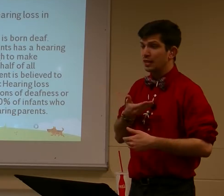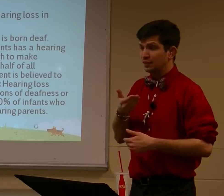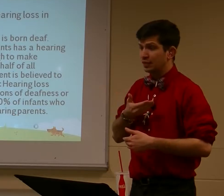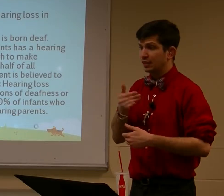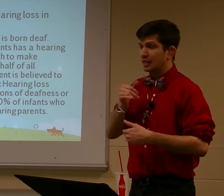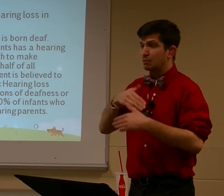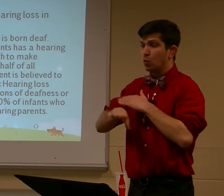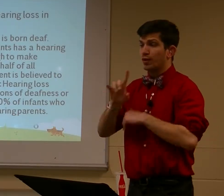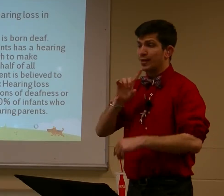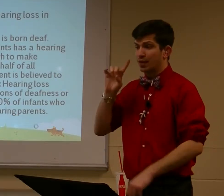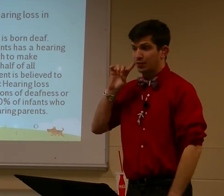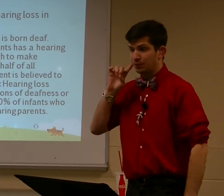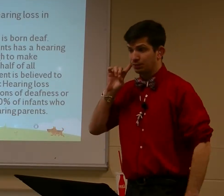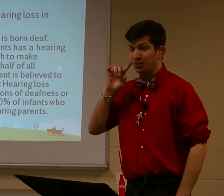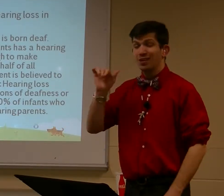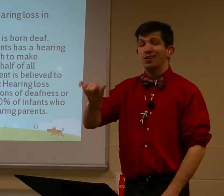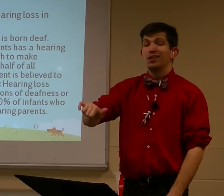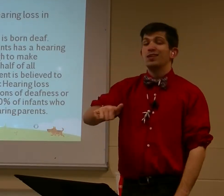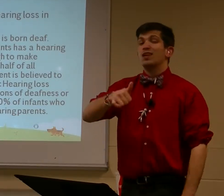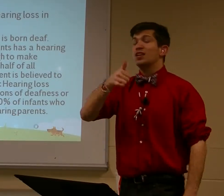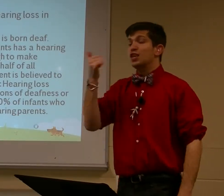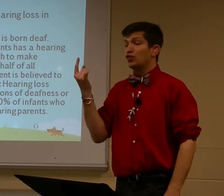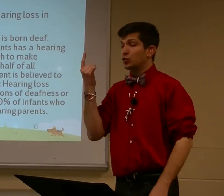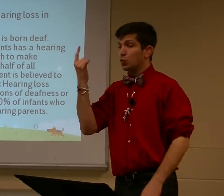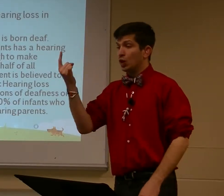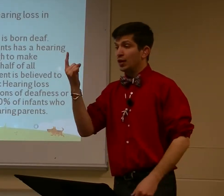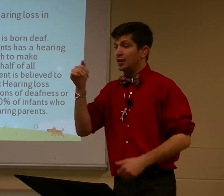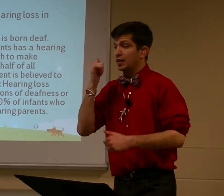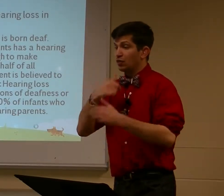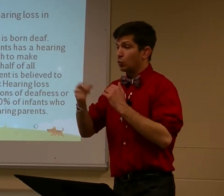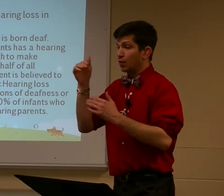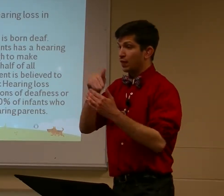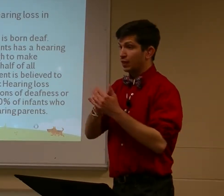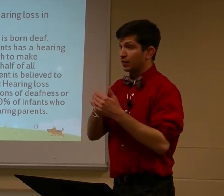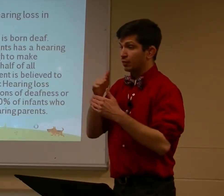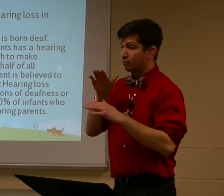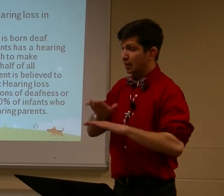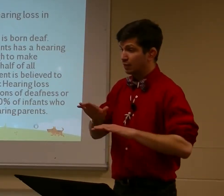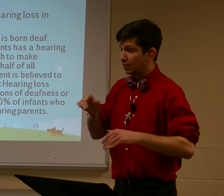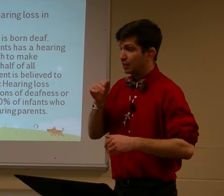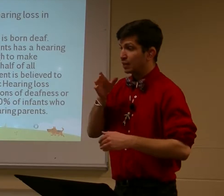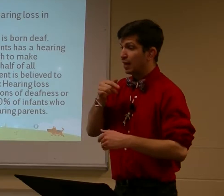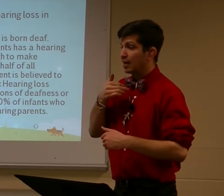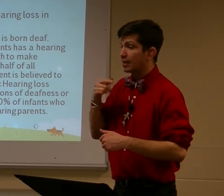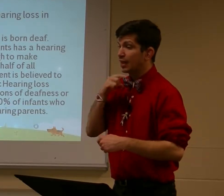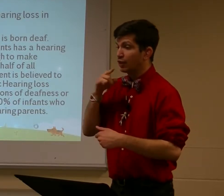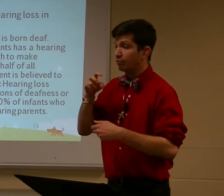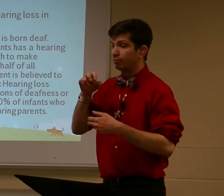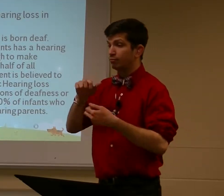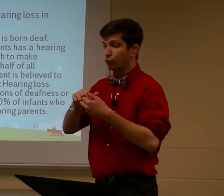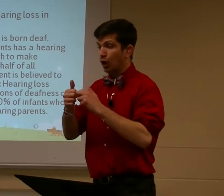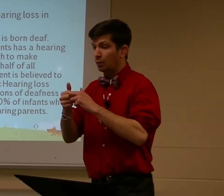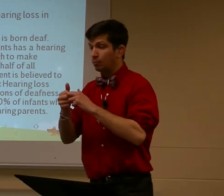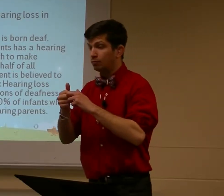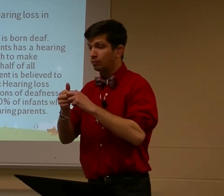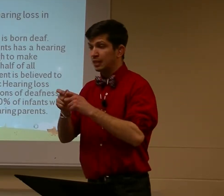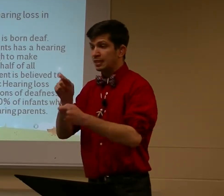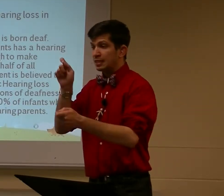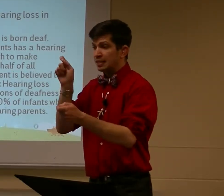infants is born deaf. Another 1 in every 1,000 infants has a hearing problem